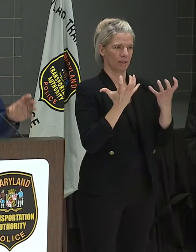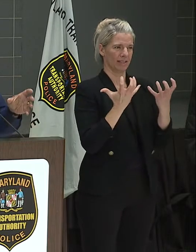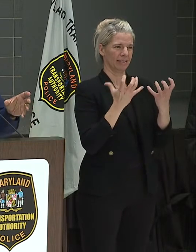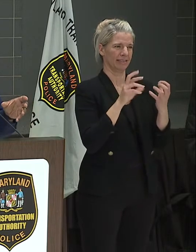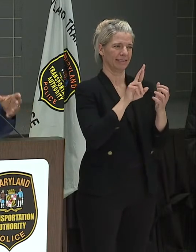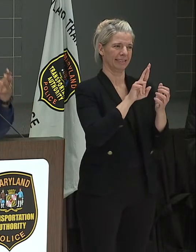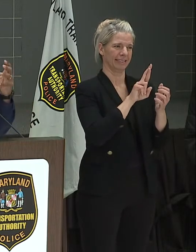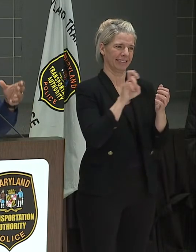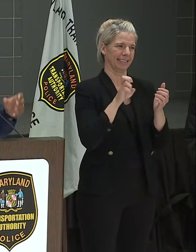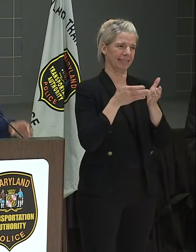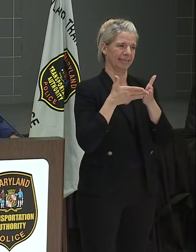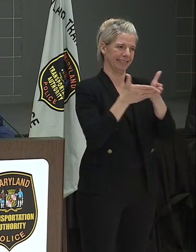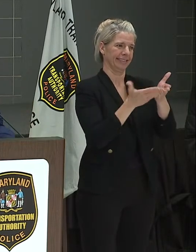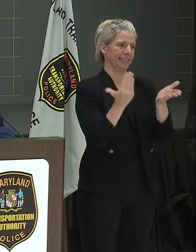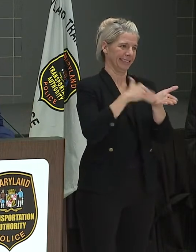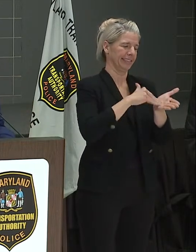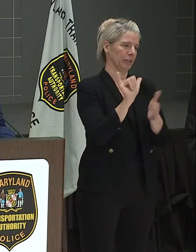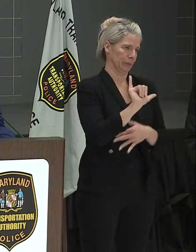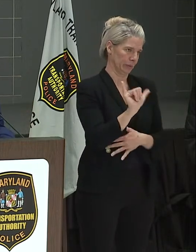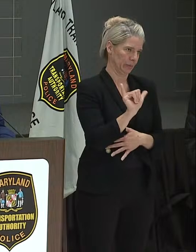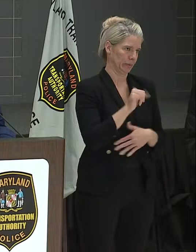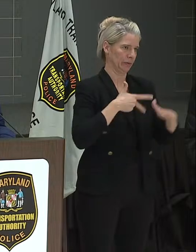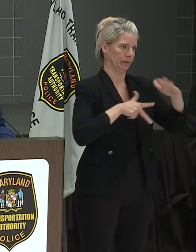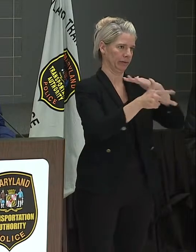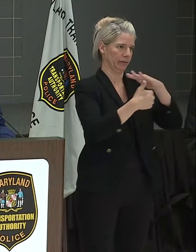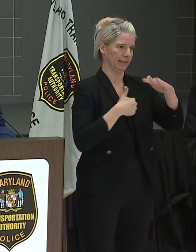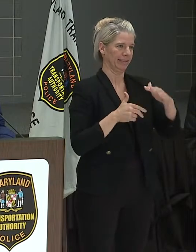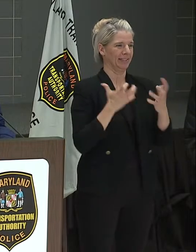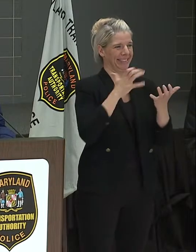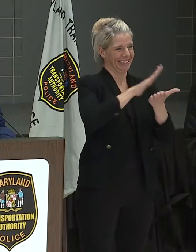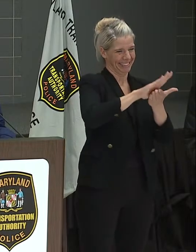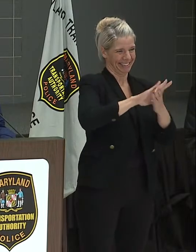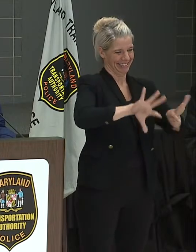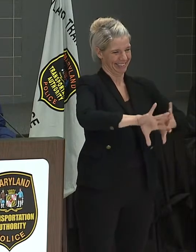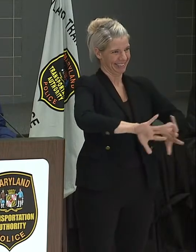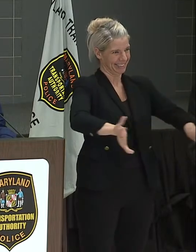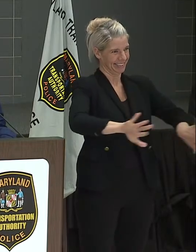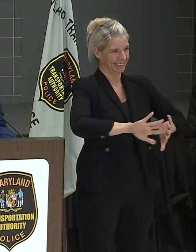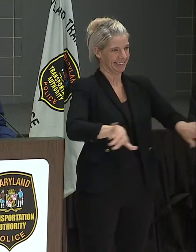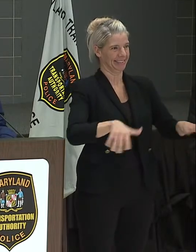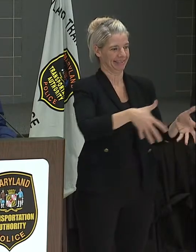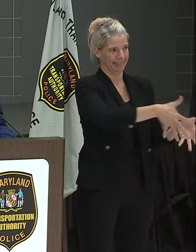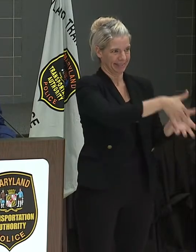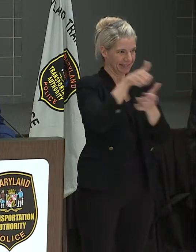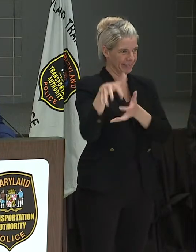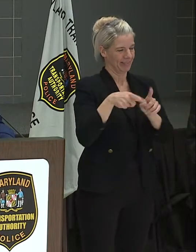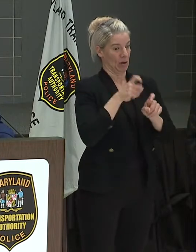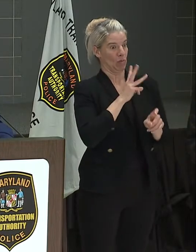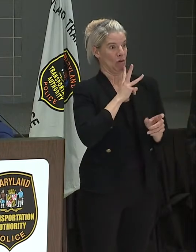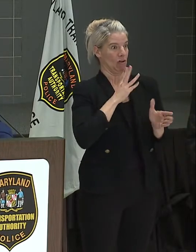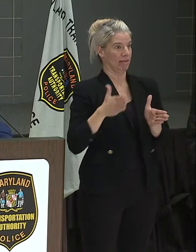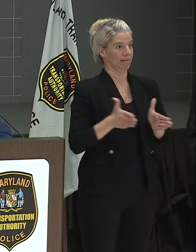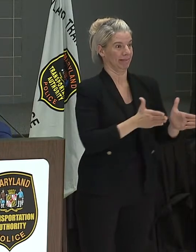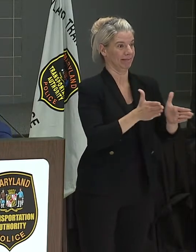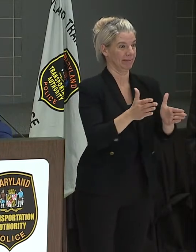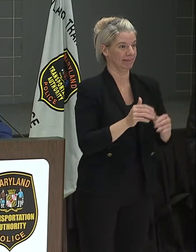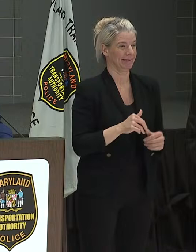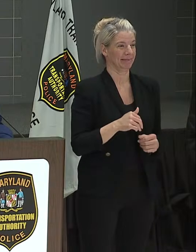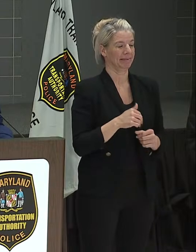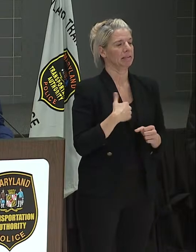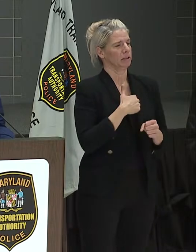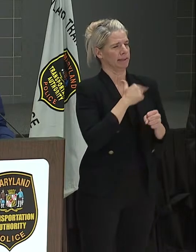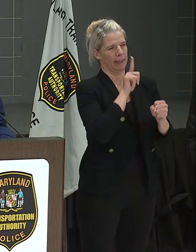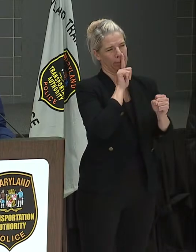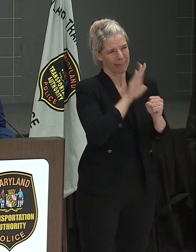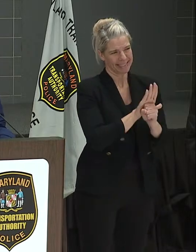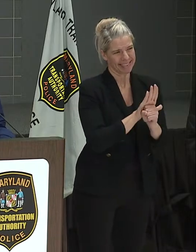to our work to remove debris otherwise from the waterway, we are committed to that work, and the state